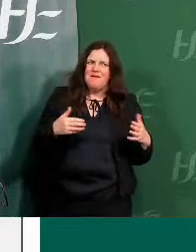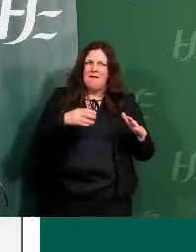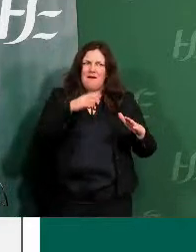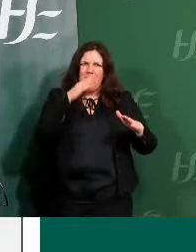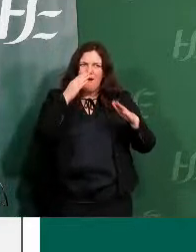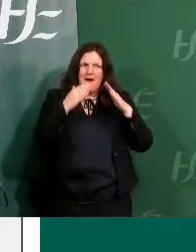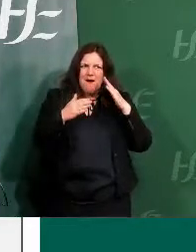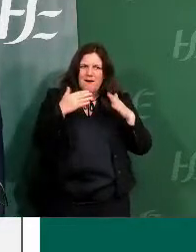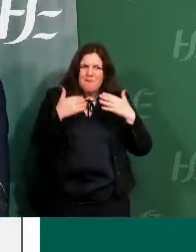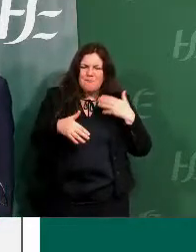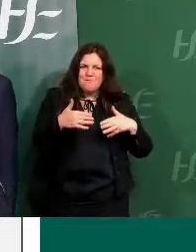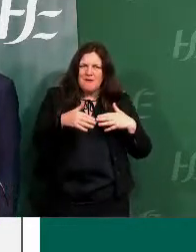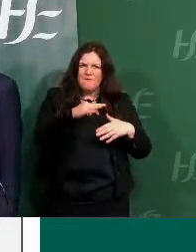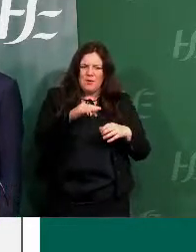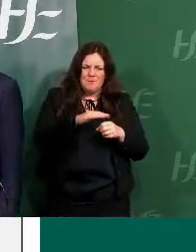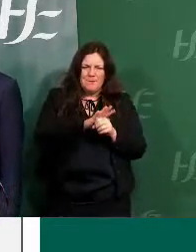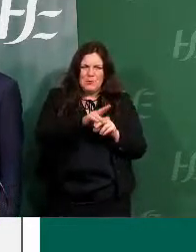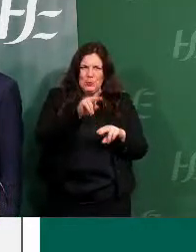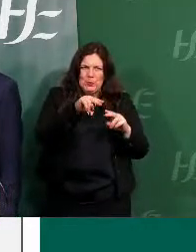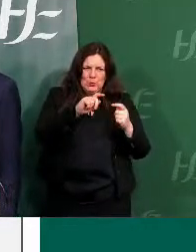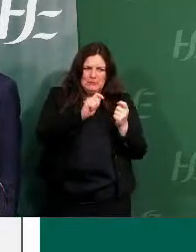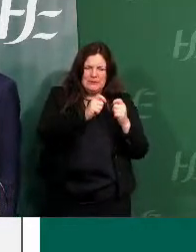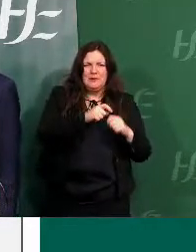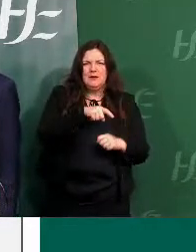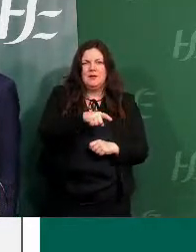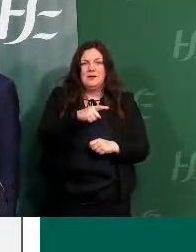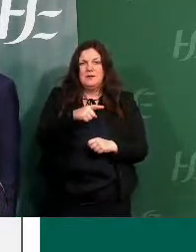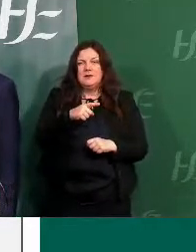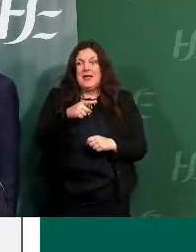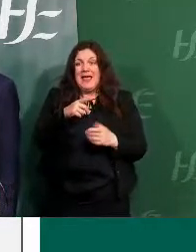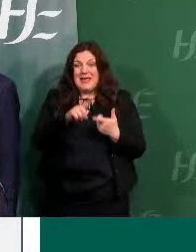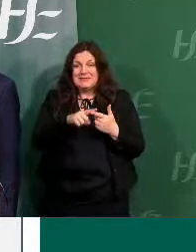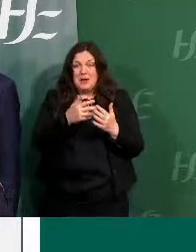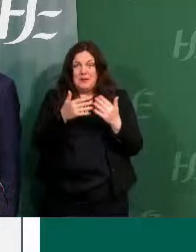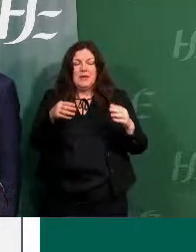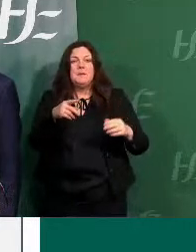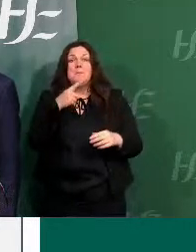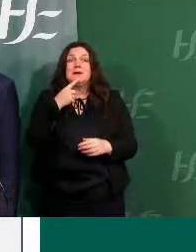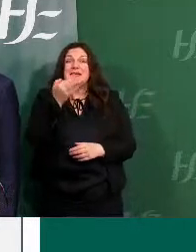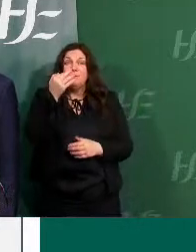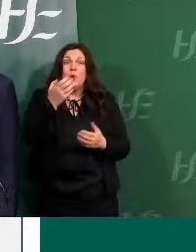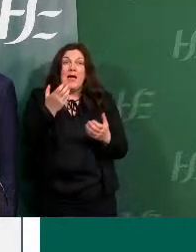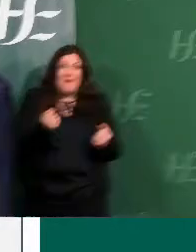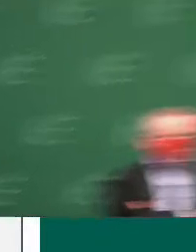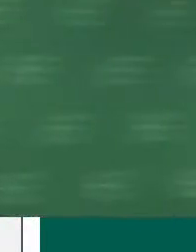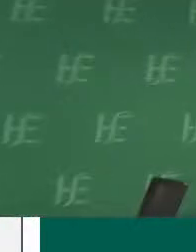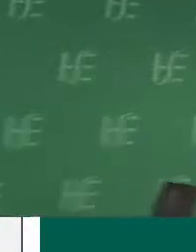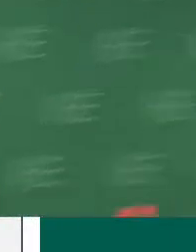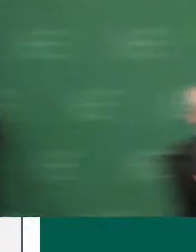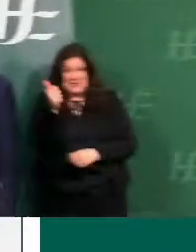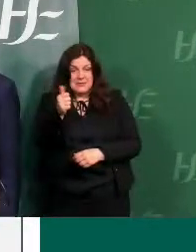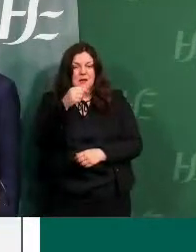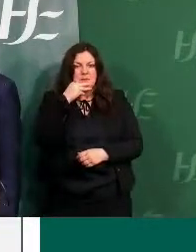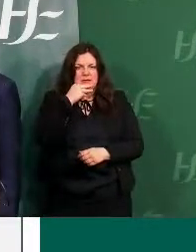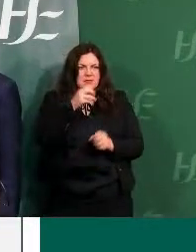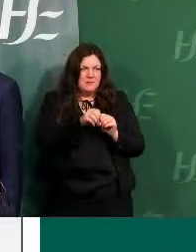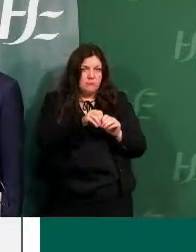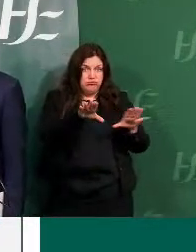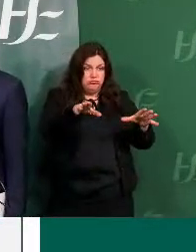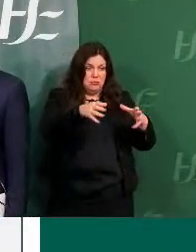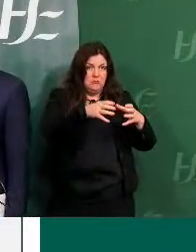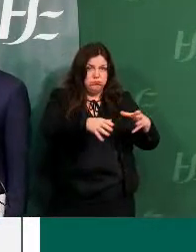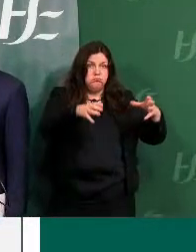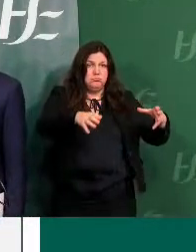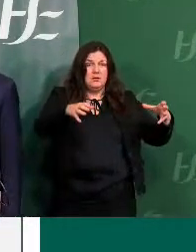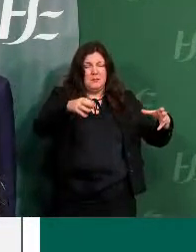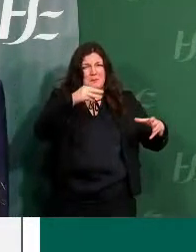but we know from the Delta, again, if you have enough cases, ultimately some of them will always translate